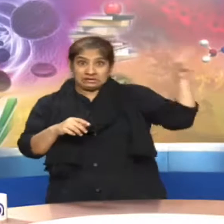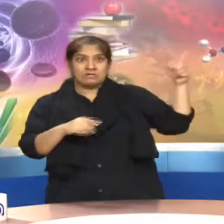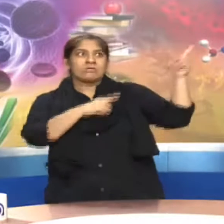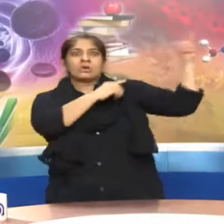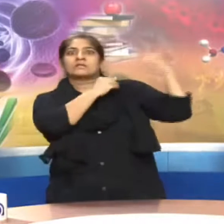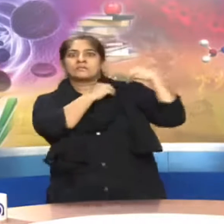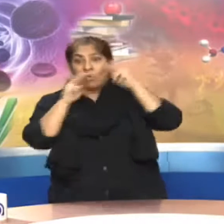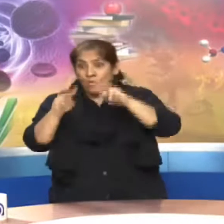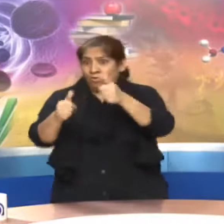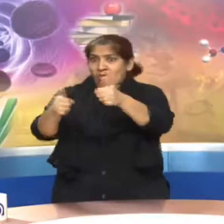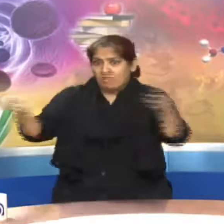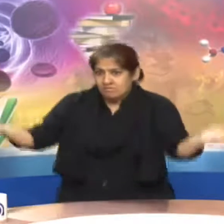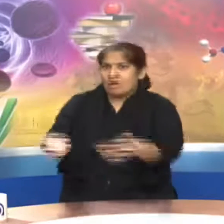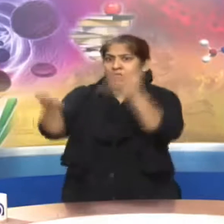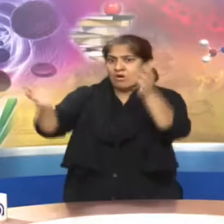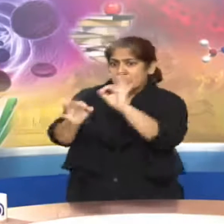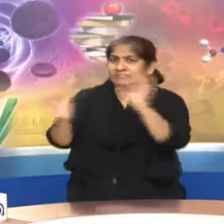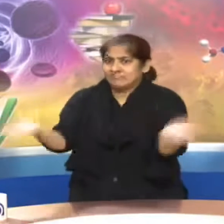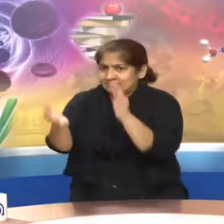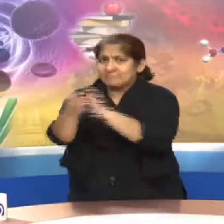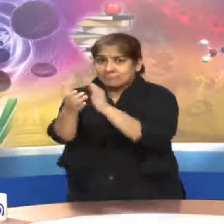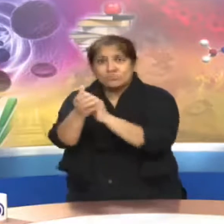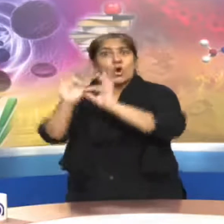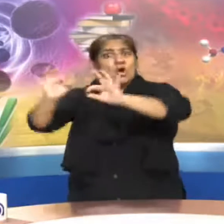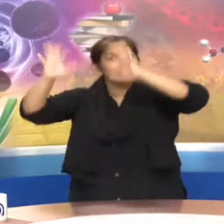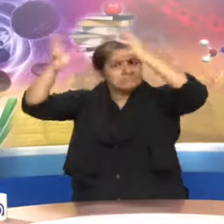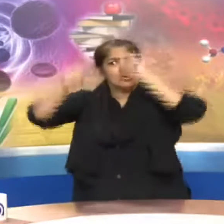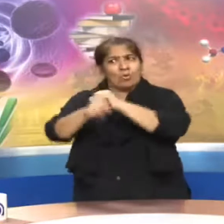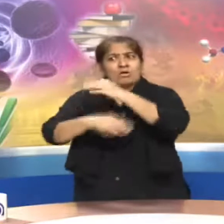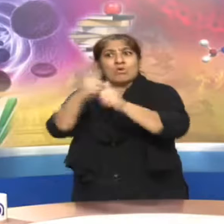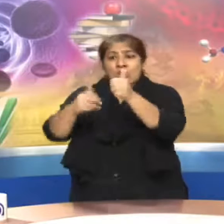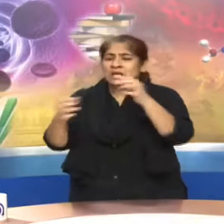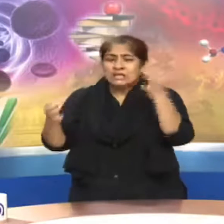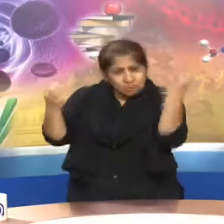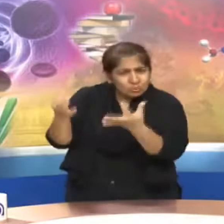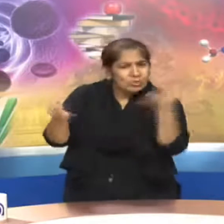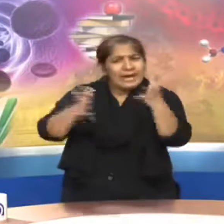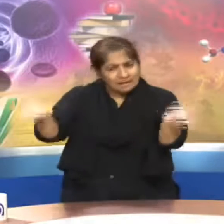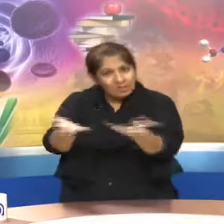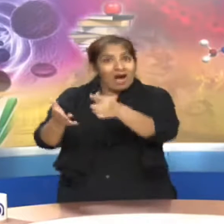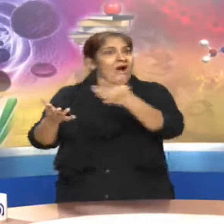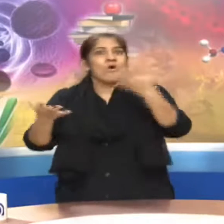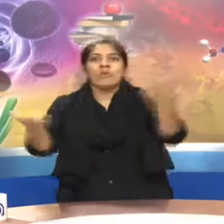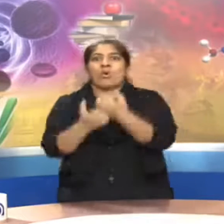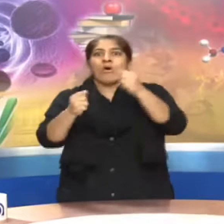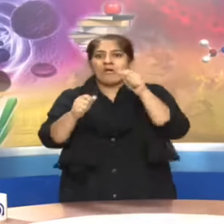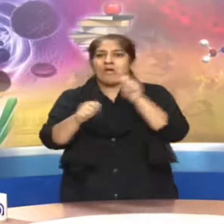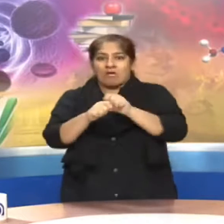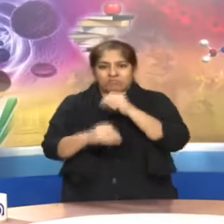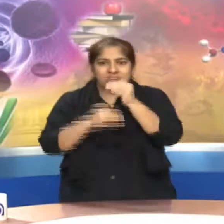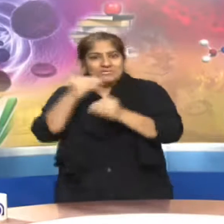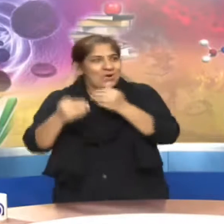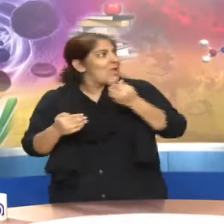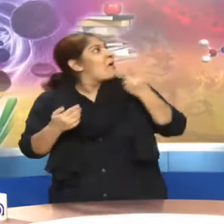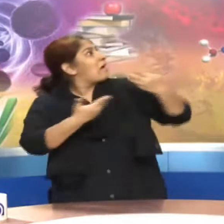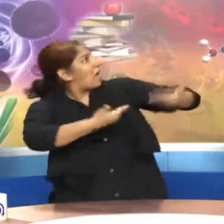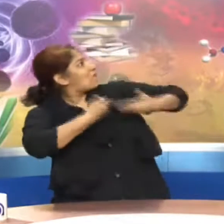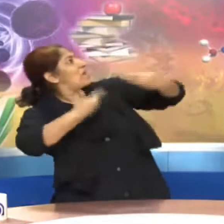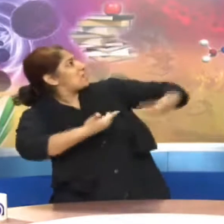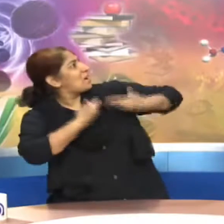the supervision is important as the people working in the team, they get motivated, and if